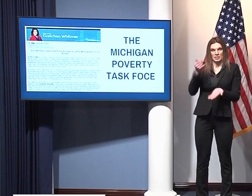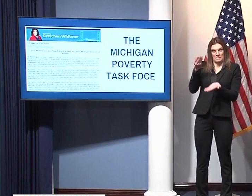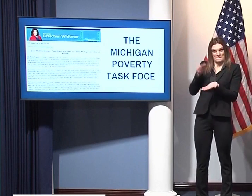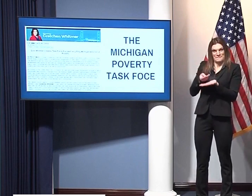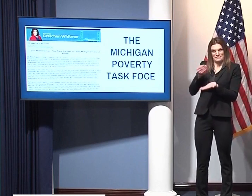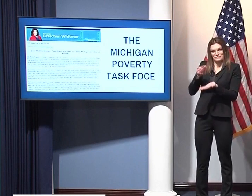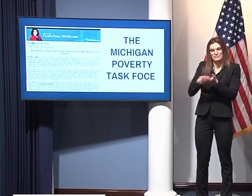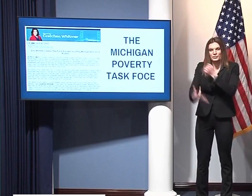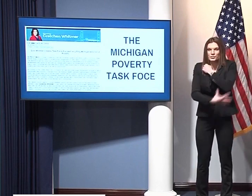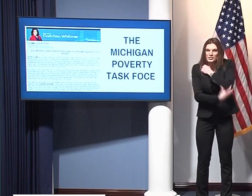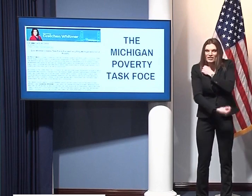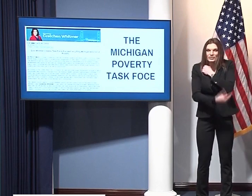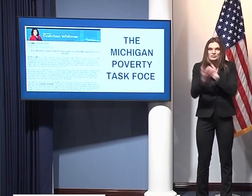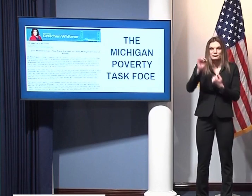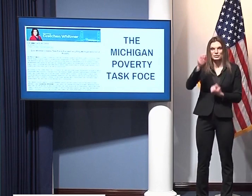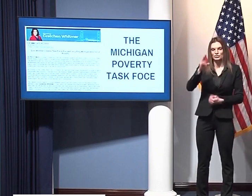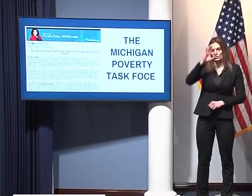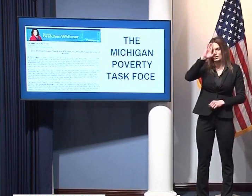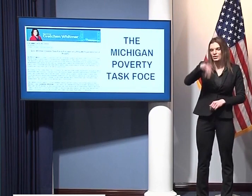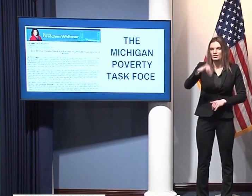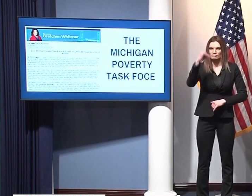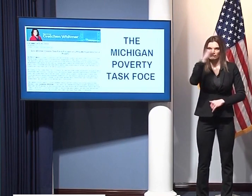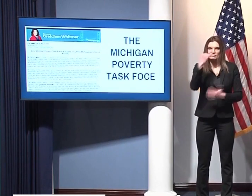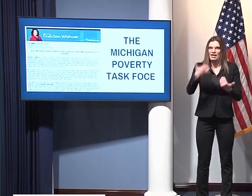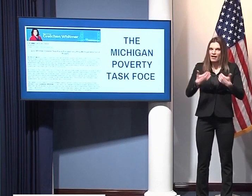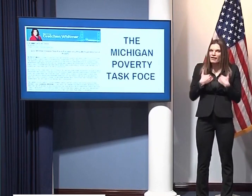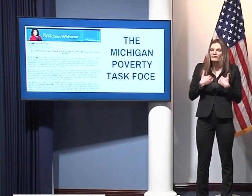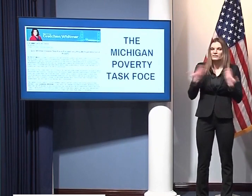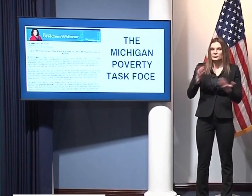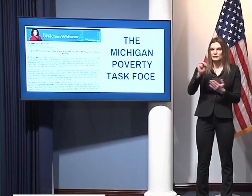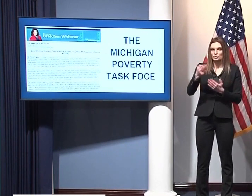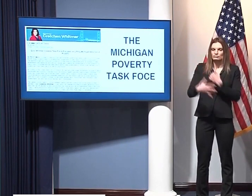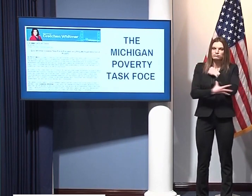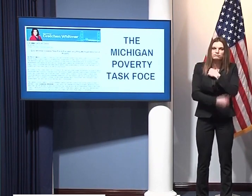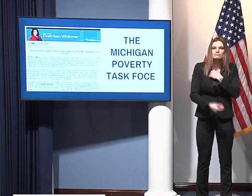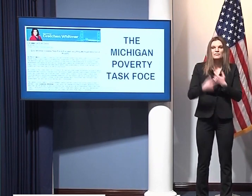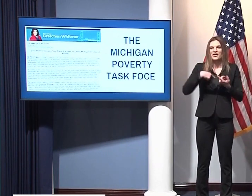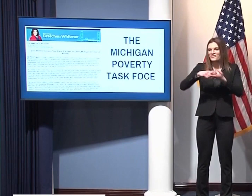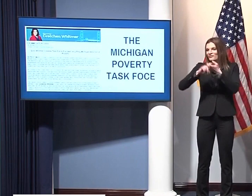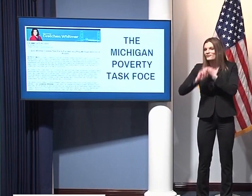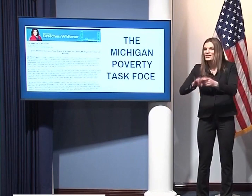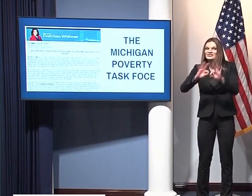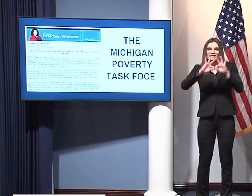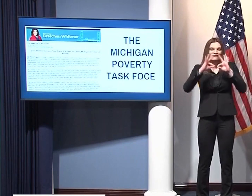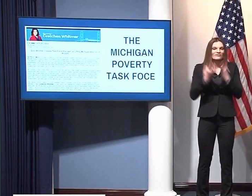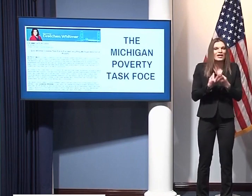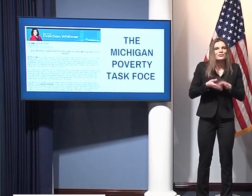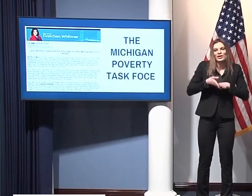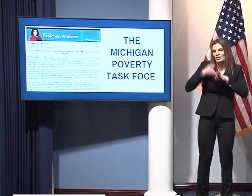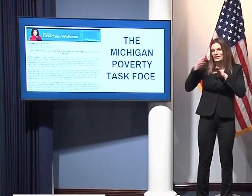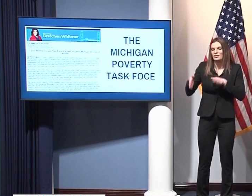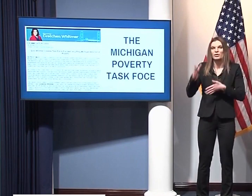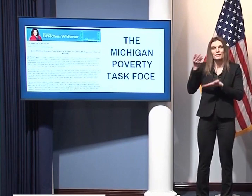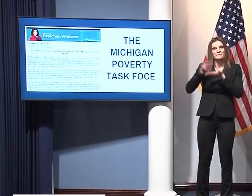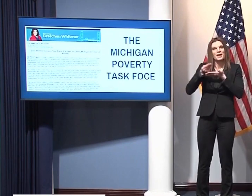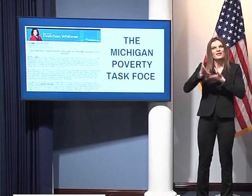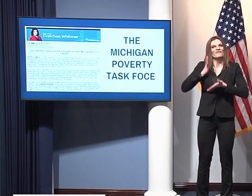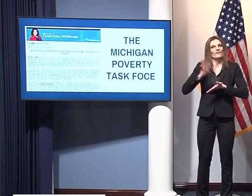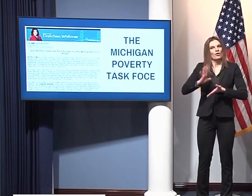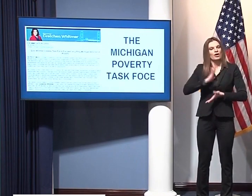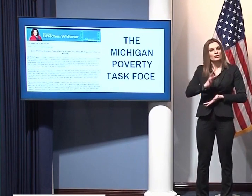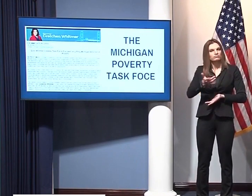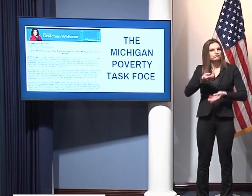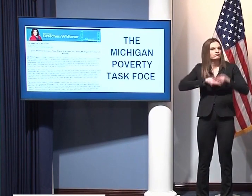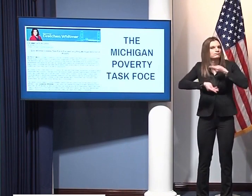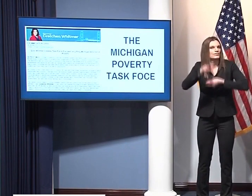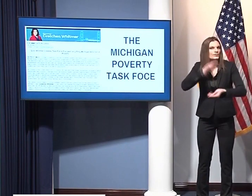too real in Michigan. Too many of our families, too many of our friends, too many of our neighbors have seen their financial security